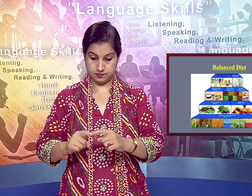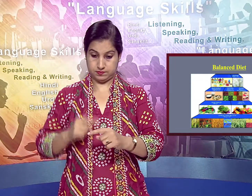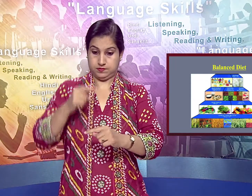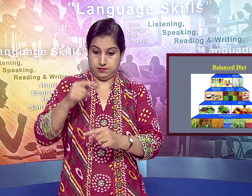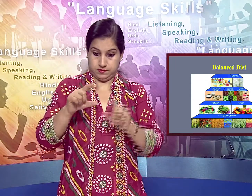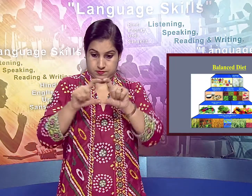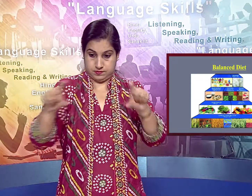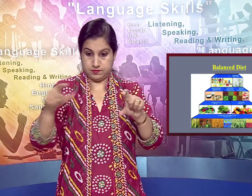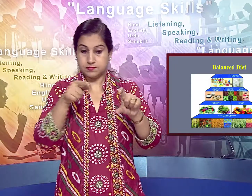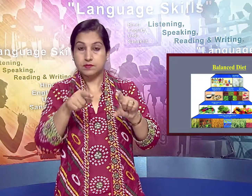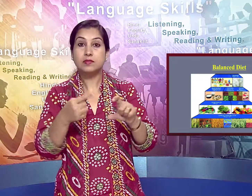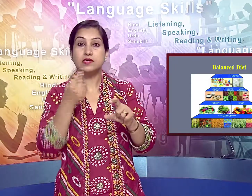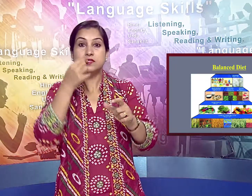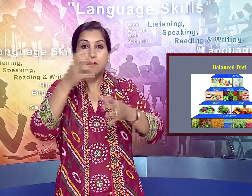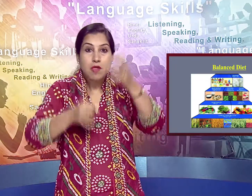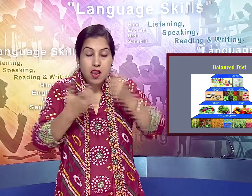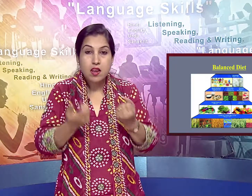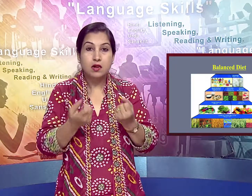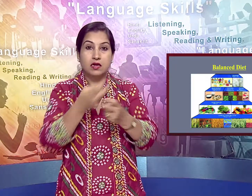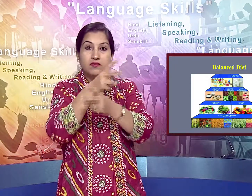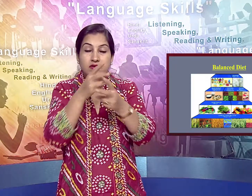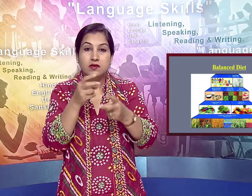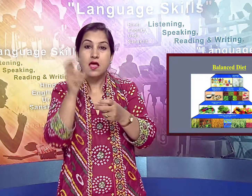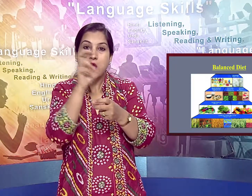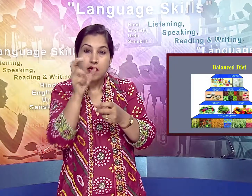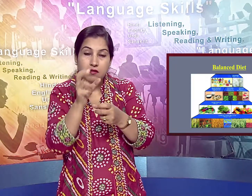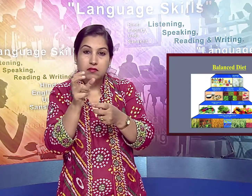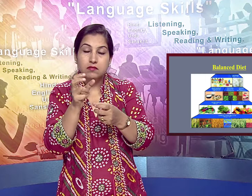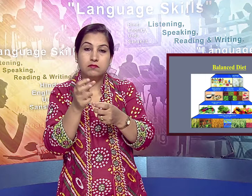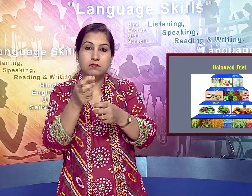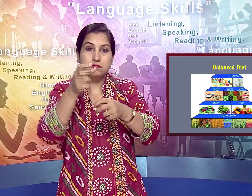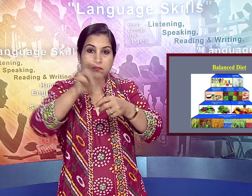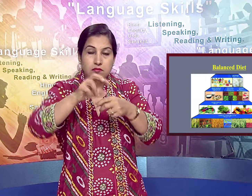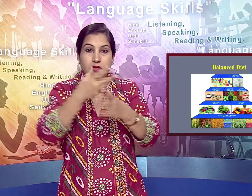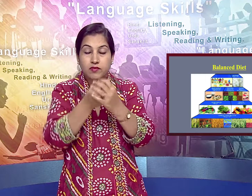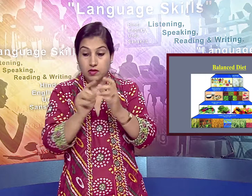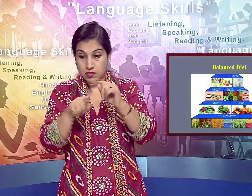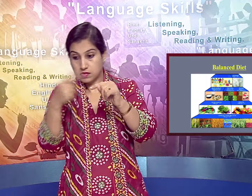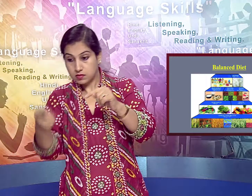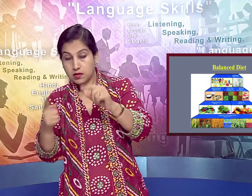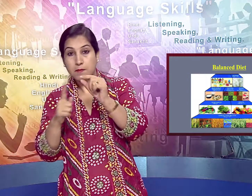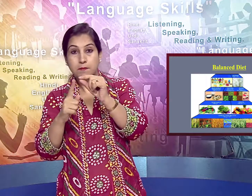Above that is milk and milk products, pulses,